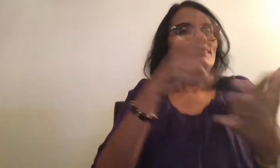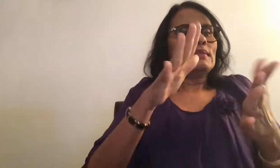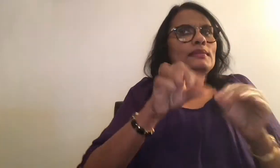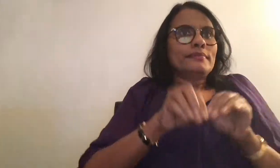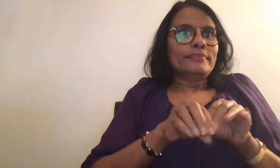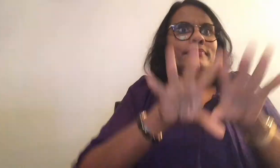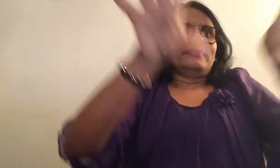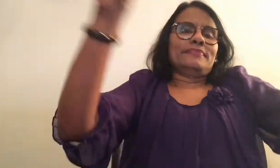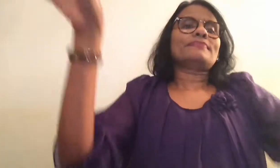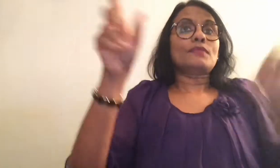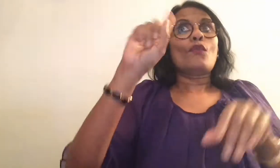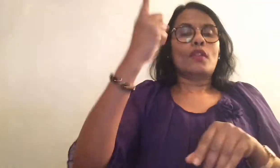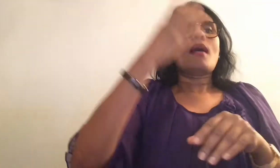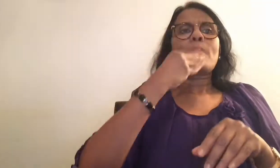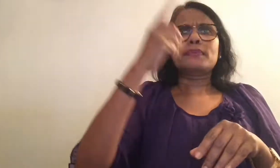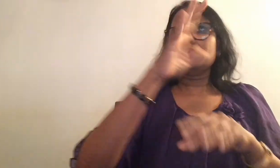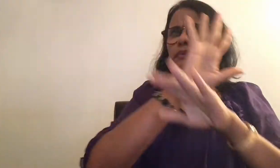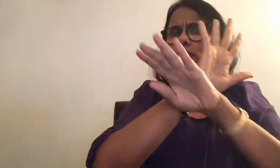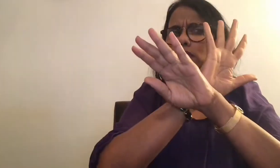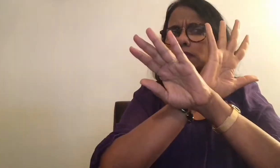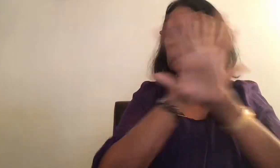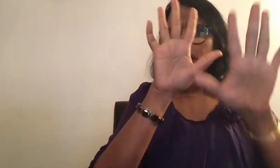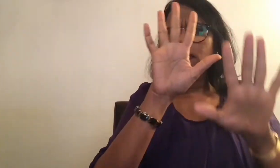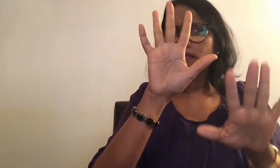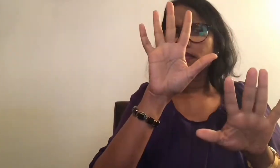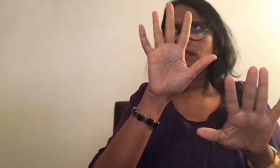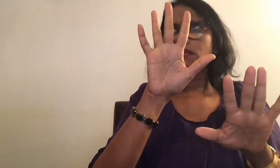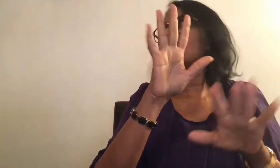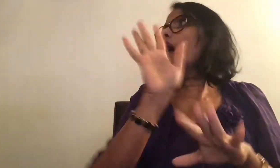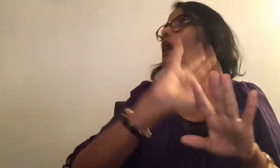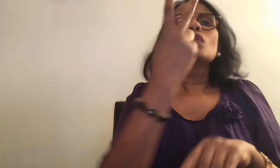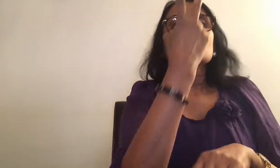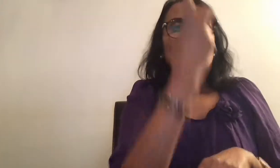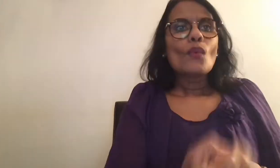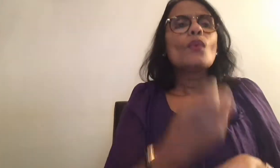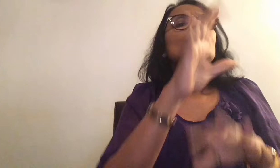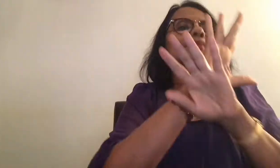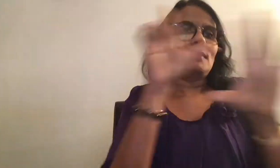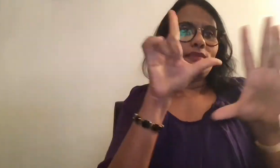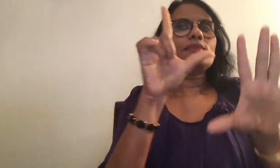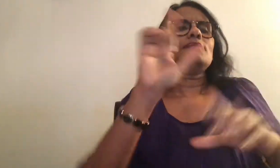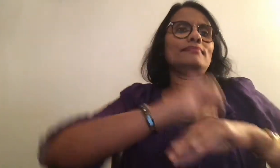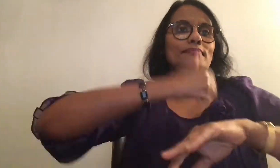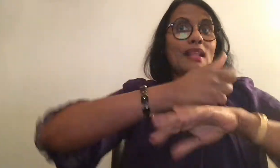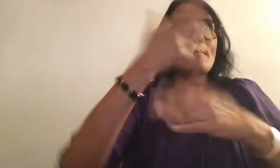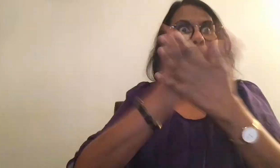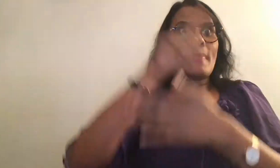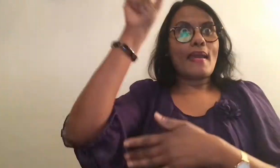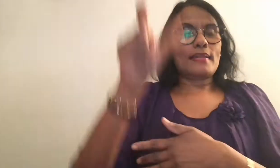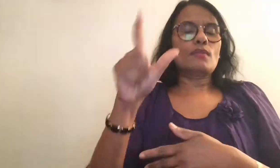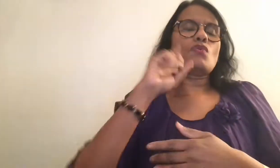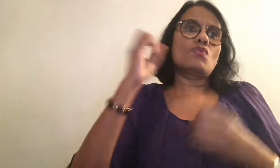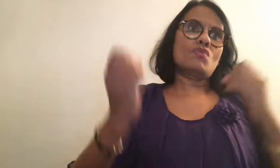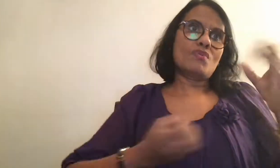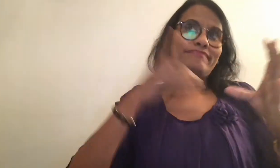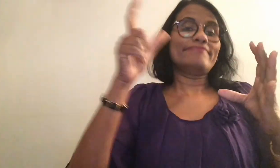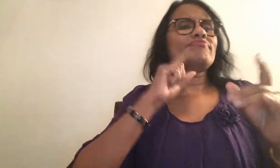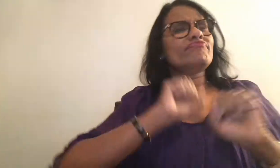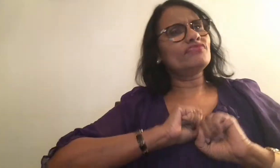get the surgery. Keeping her contained is gonna be fun. That's gonna be the difficult part. And she's got her little figure back. Yes, I It know. was, yeah, it was a little distended